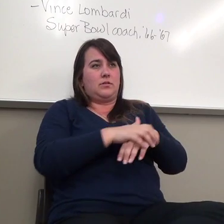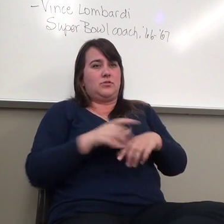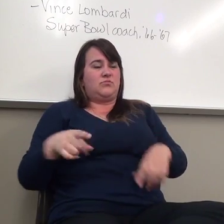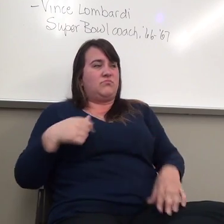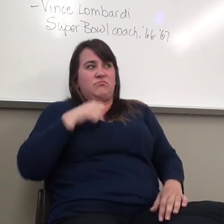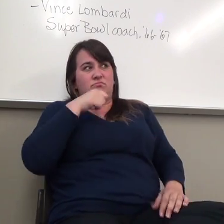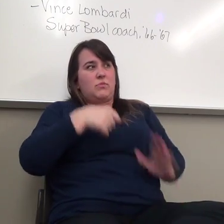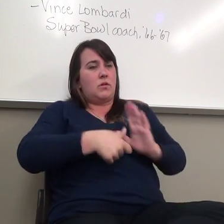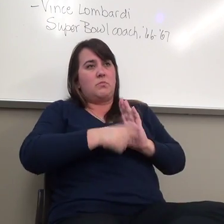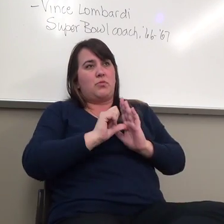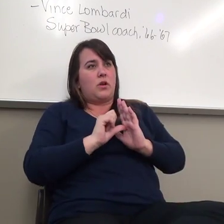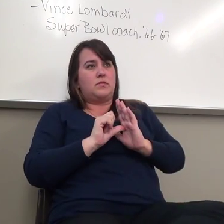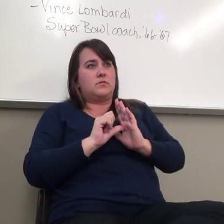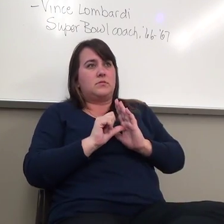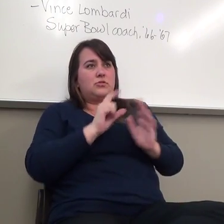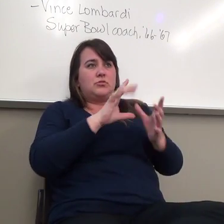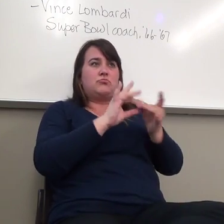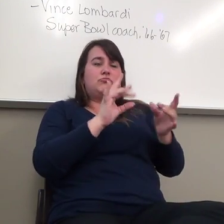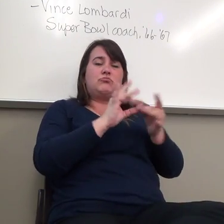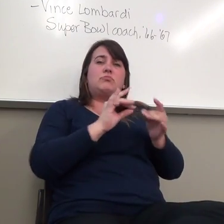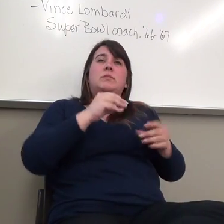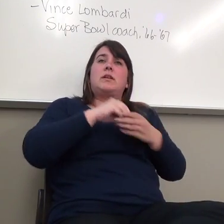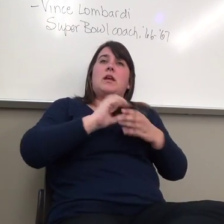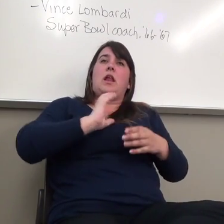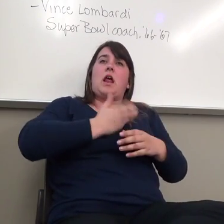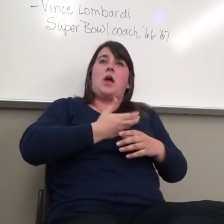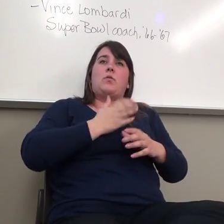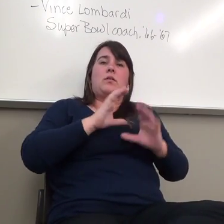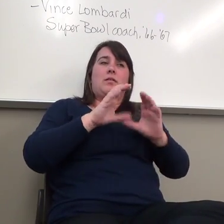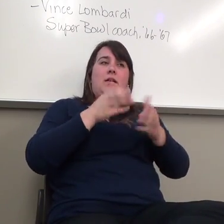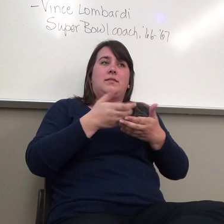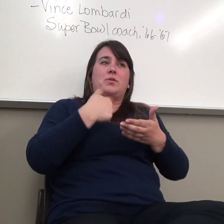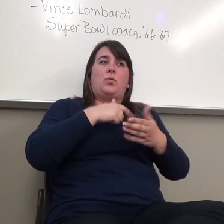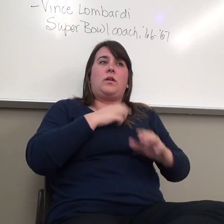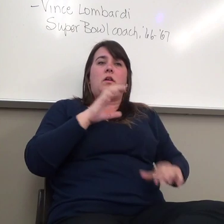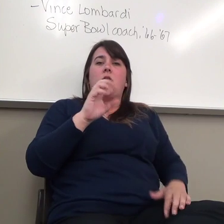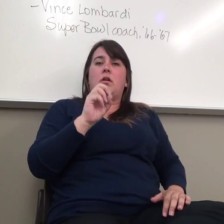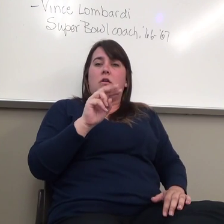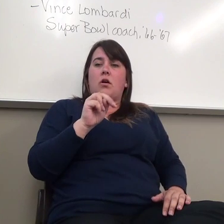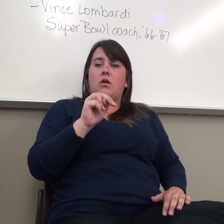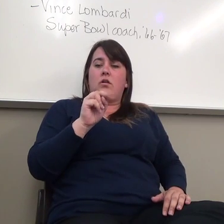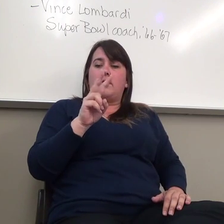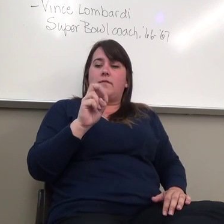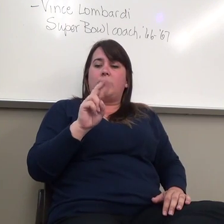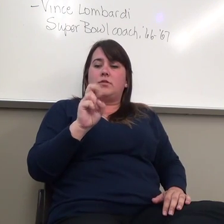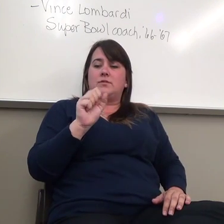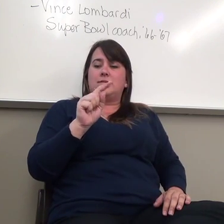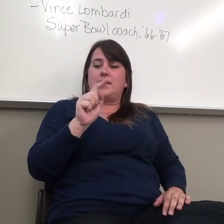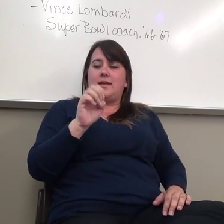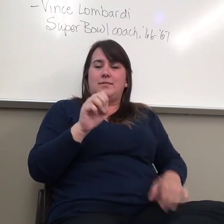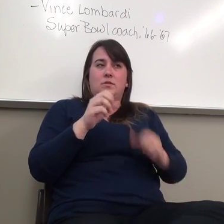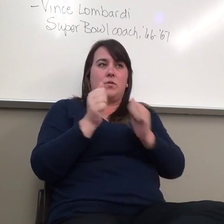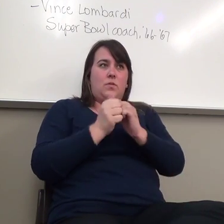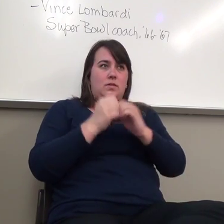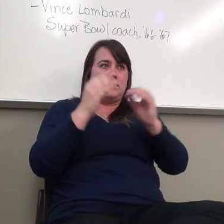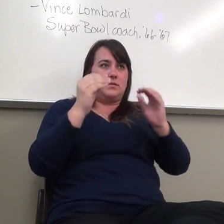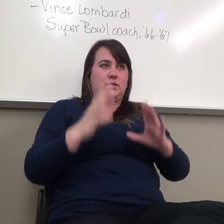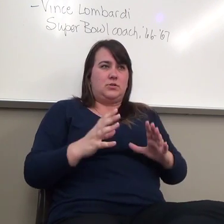As she stated, in our class we conversate with the teacher. Okay, so this is a woman at a, what's an Ivy League